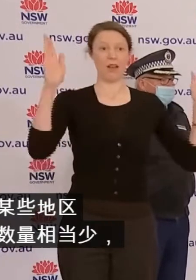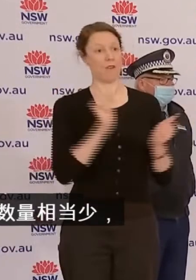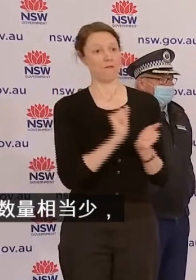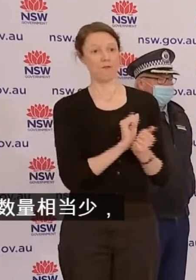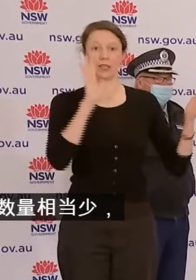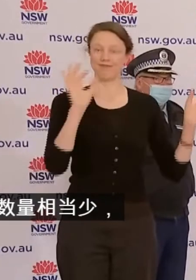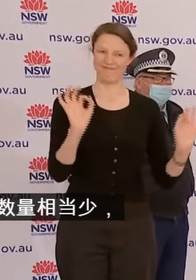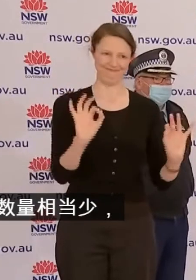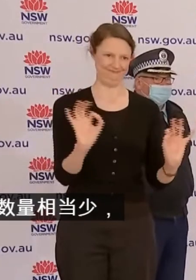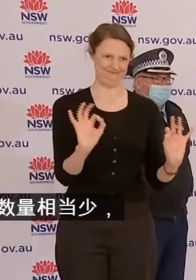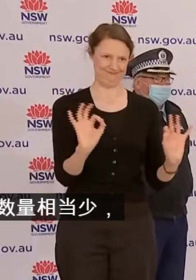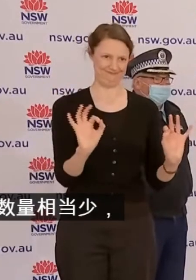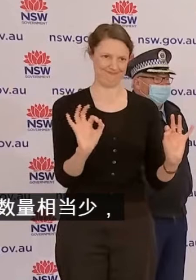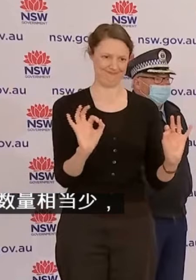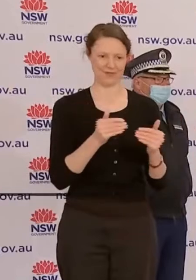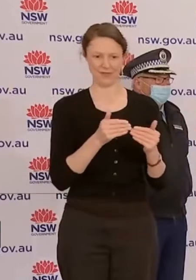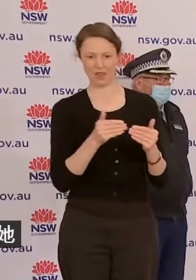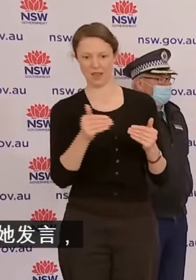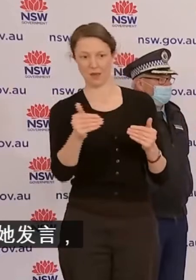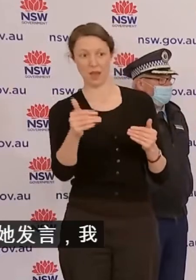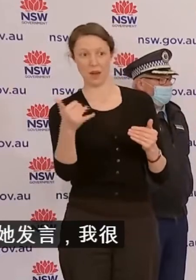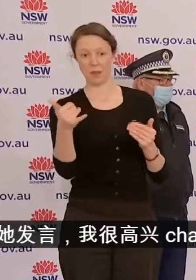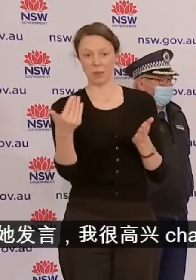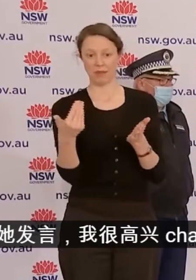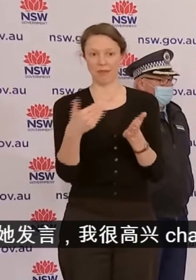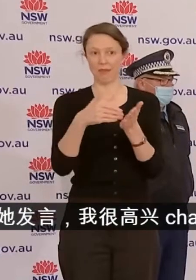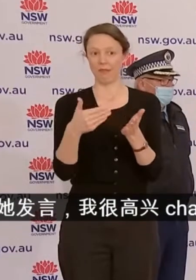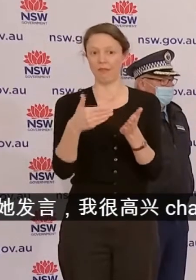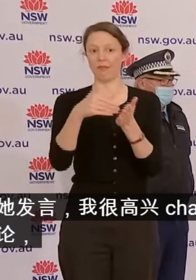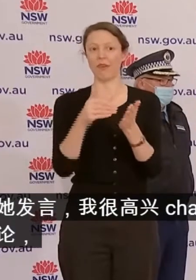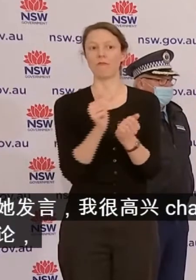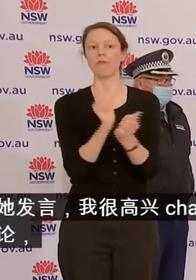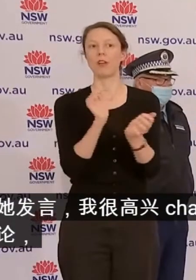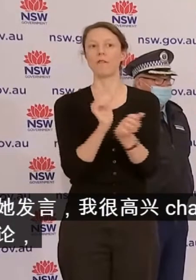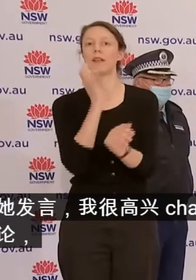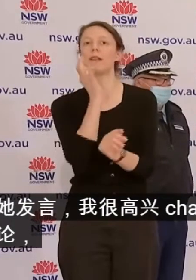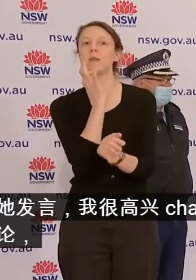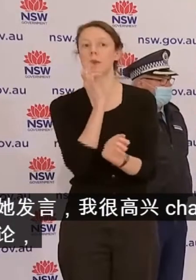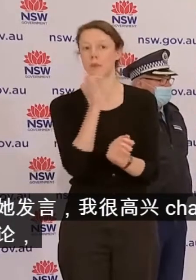numbers of cases. But rather than speak on her behalf, I'm happy for Dr. Chunt to make comment on this as well.